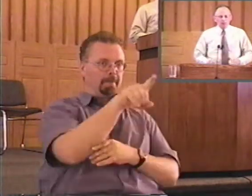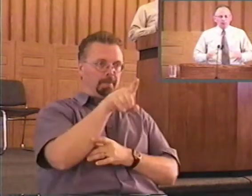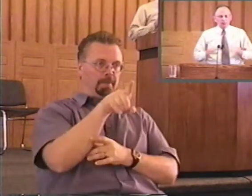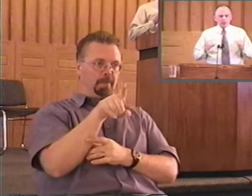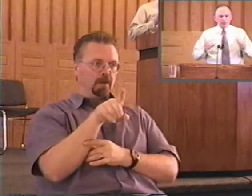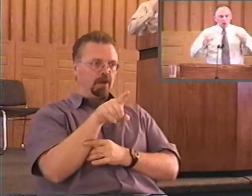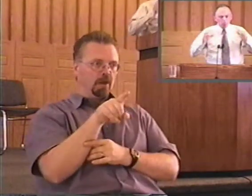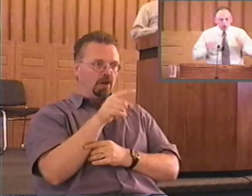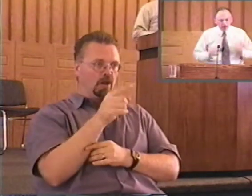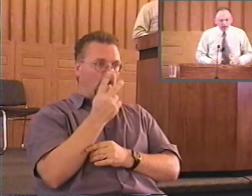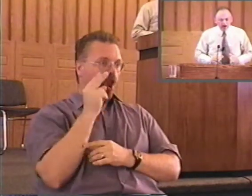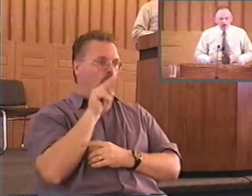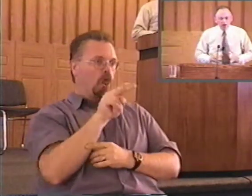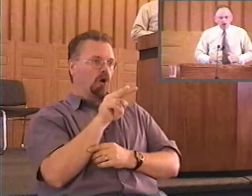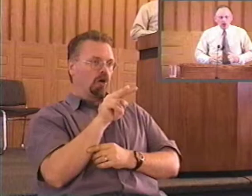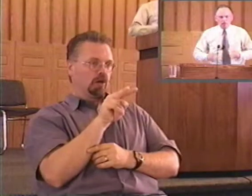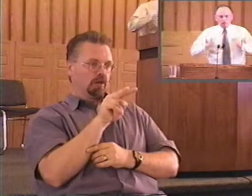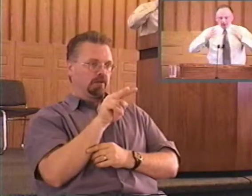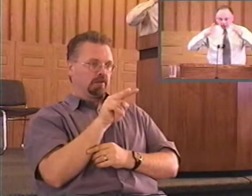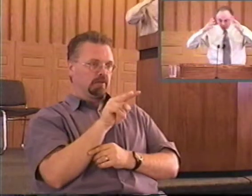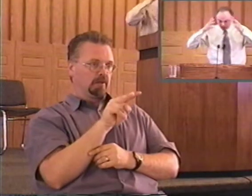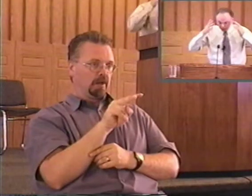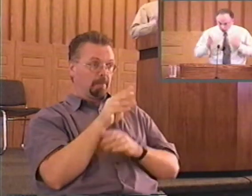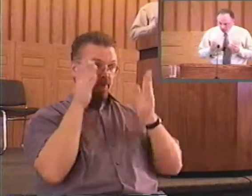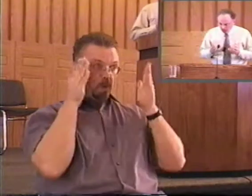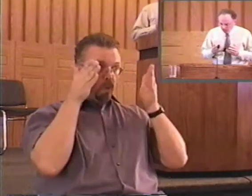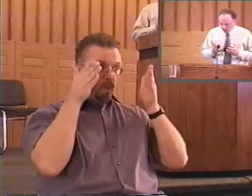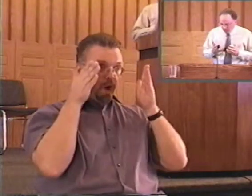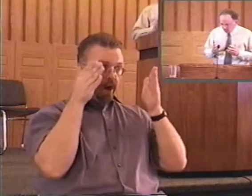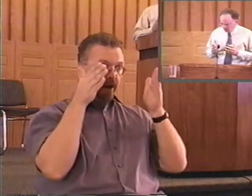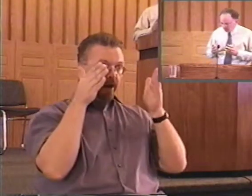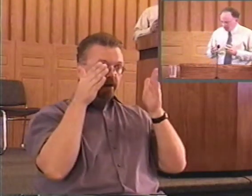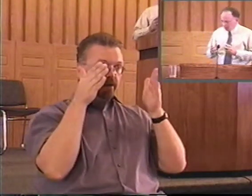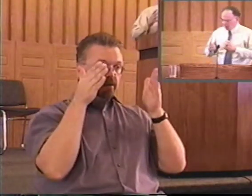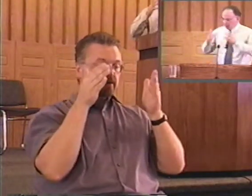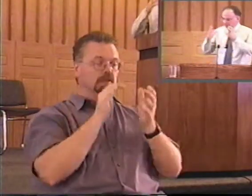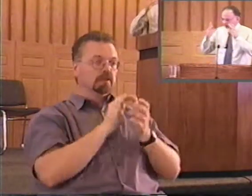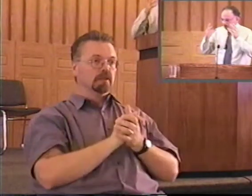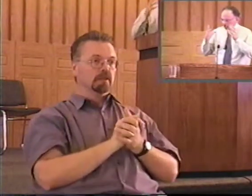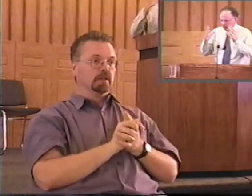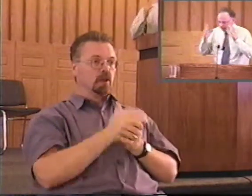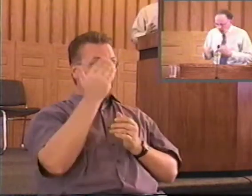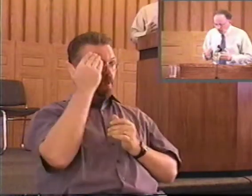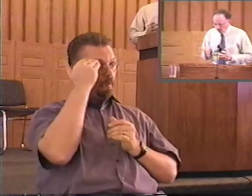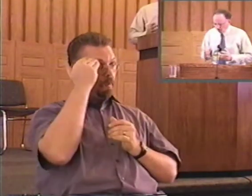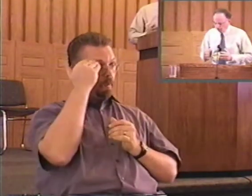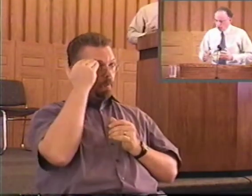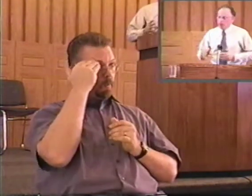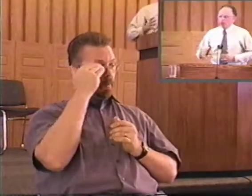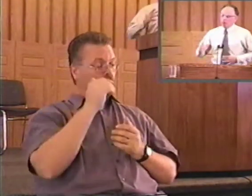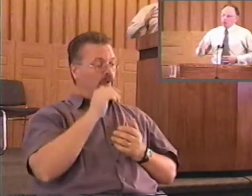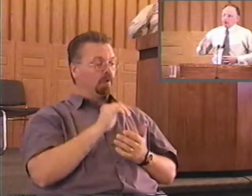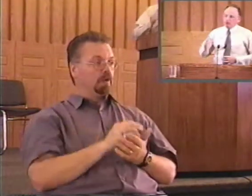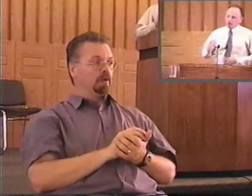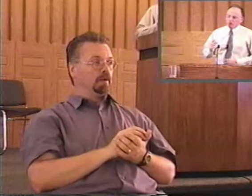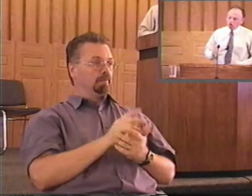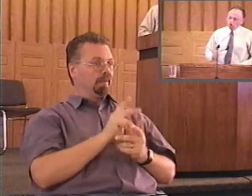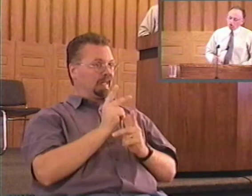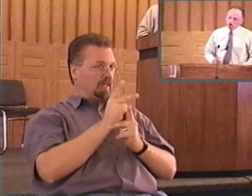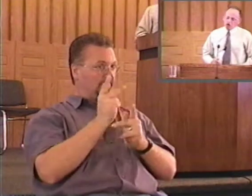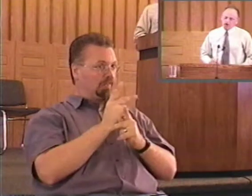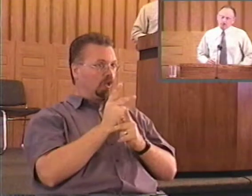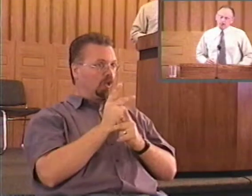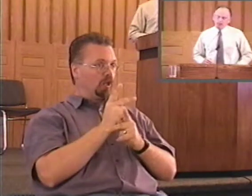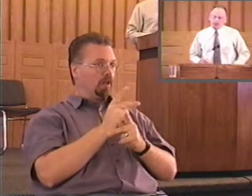Look, be aware, peel your eyes, be very careful, be